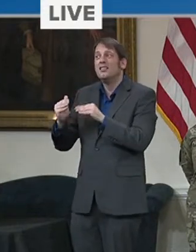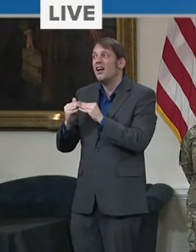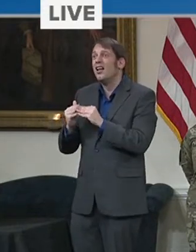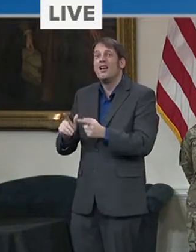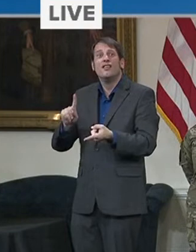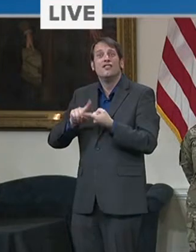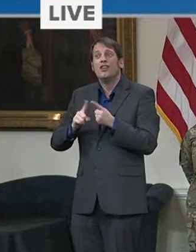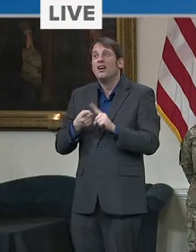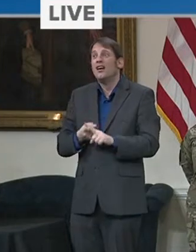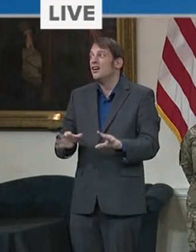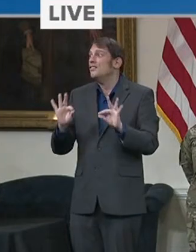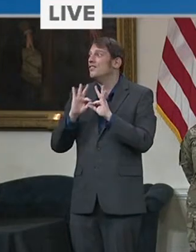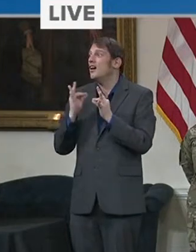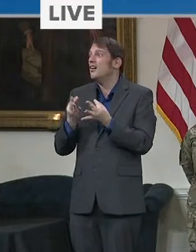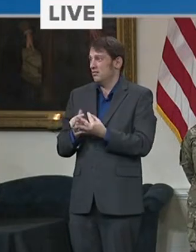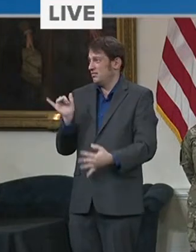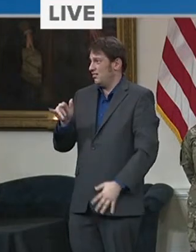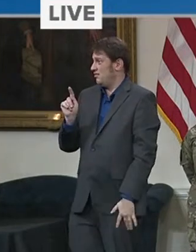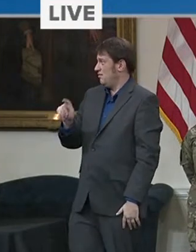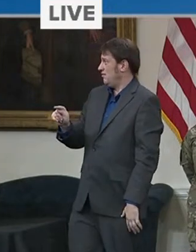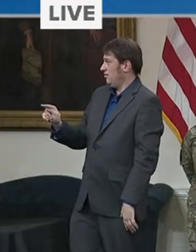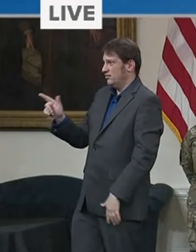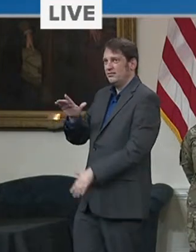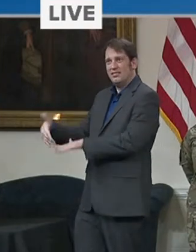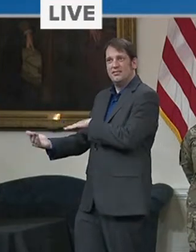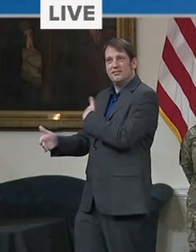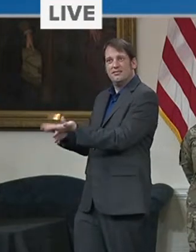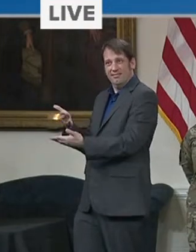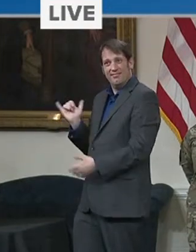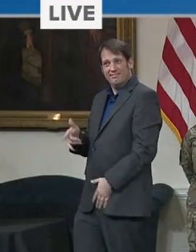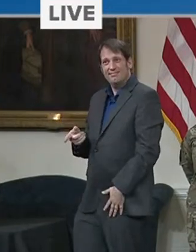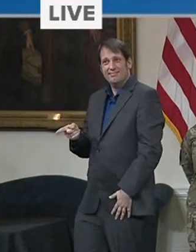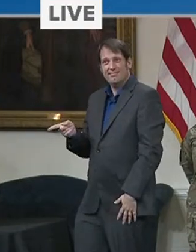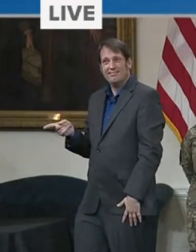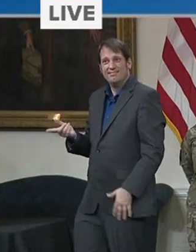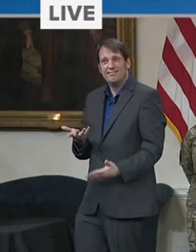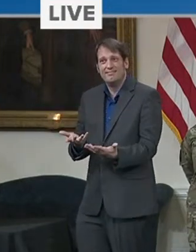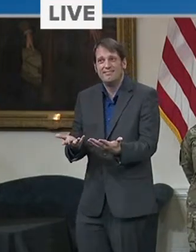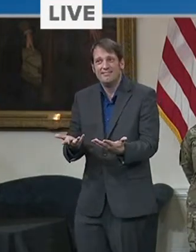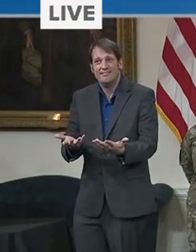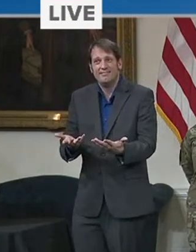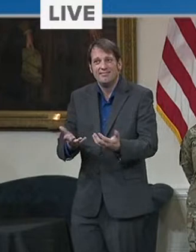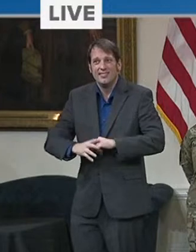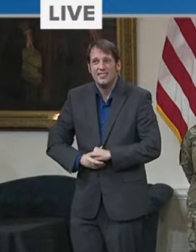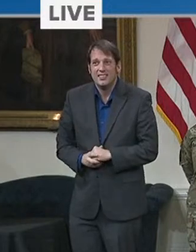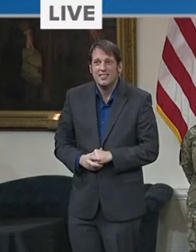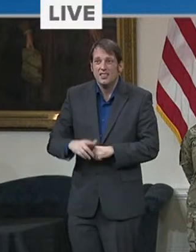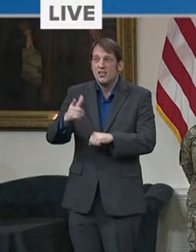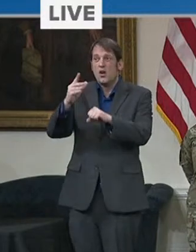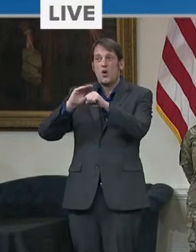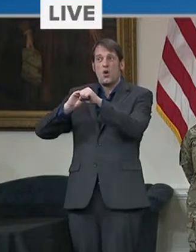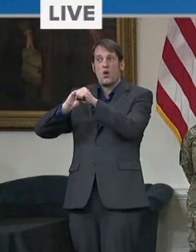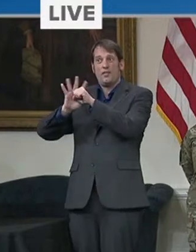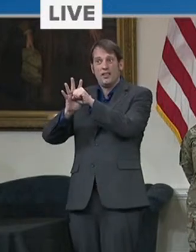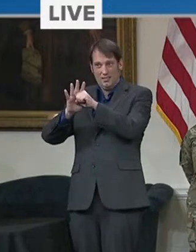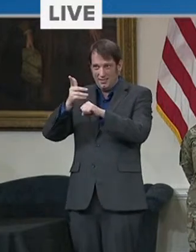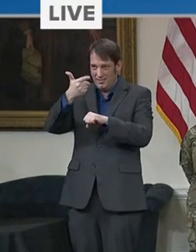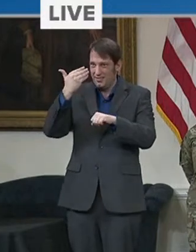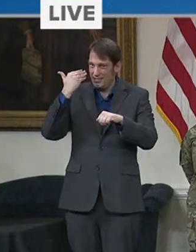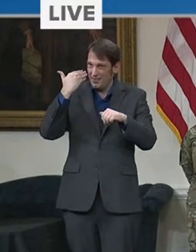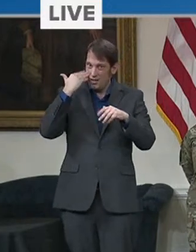And now we have a new twist in this pandemic: variants. Yes, this virus is changing and